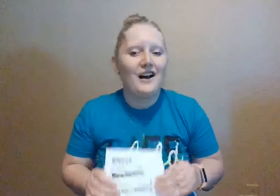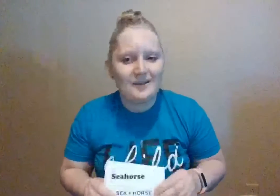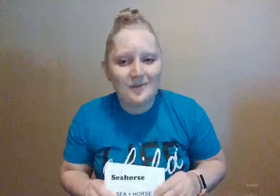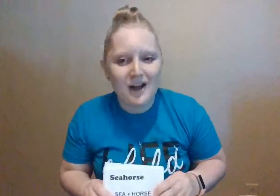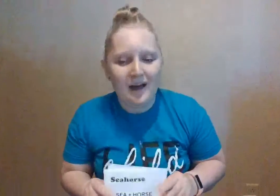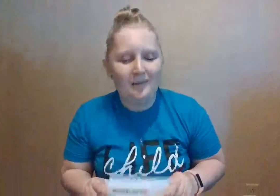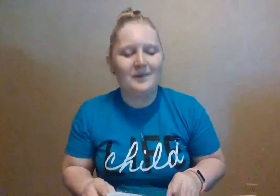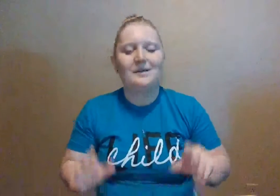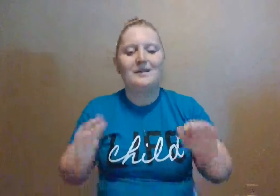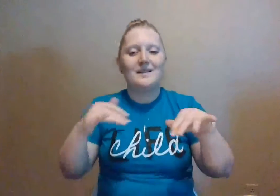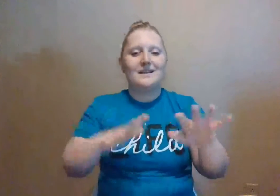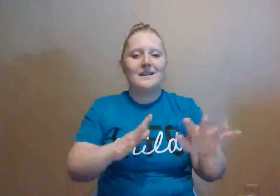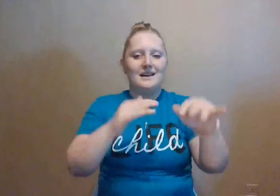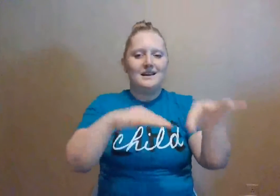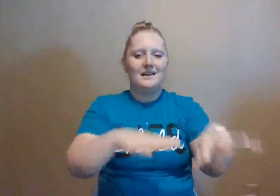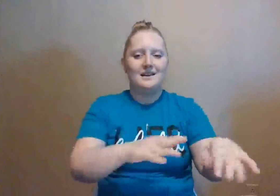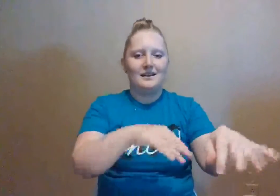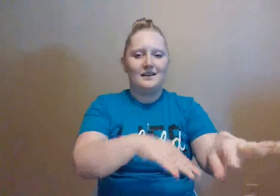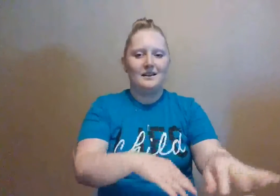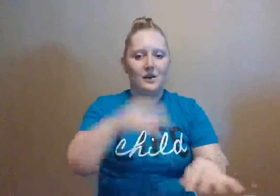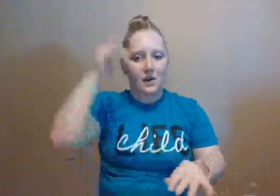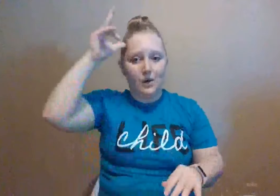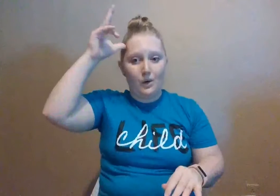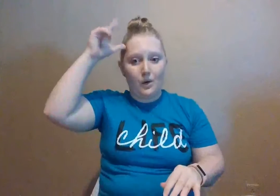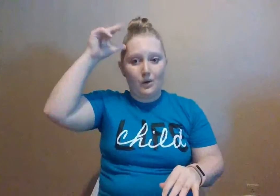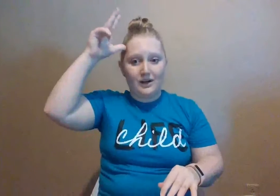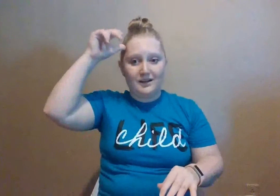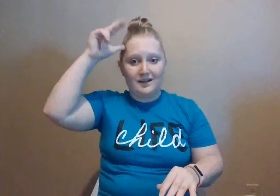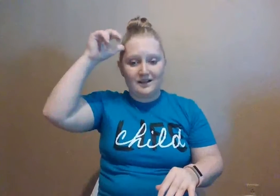Awesome job. So, sea, horse.